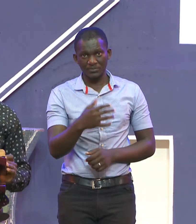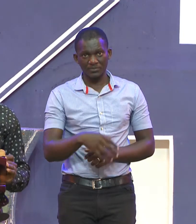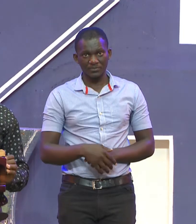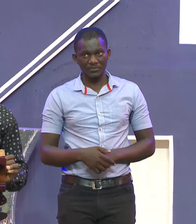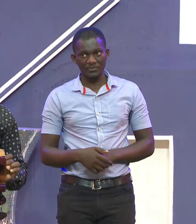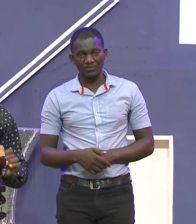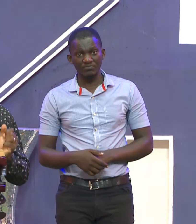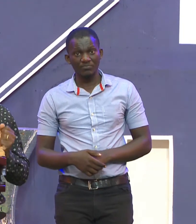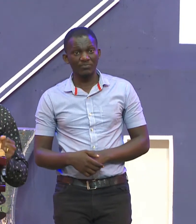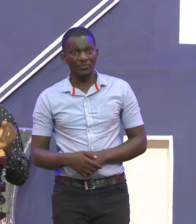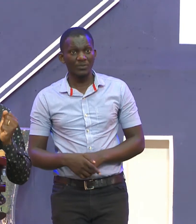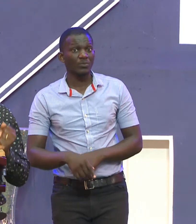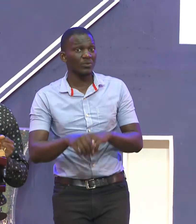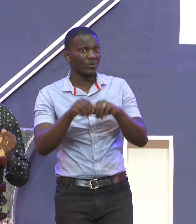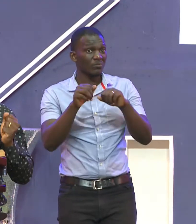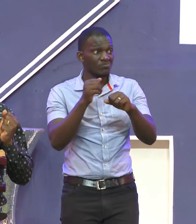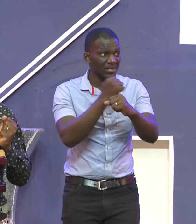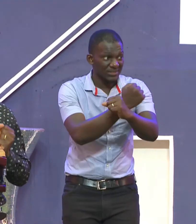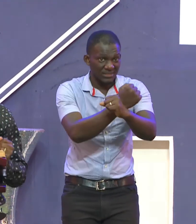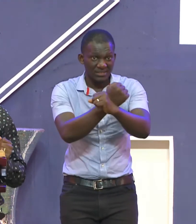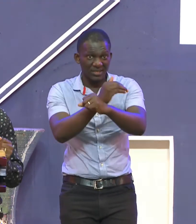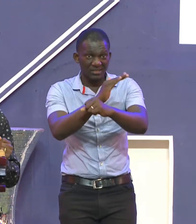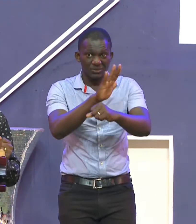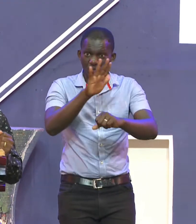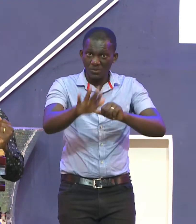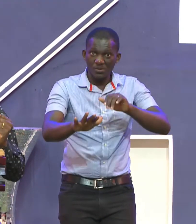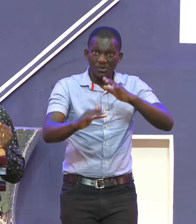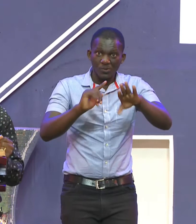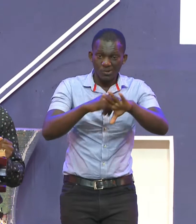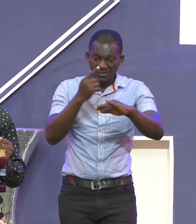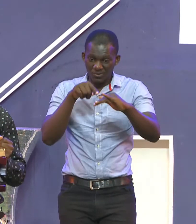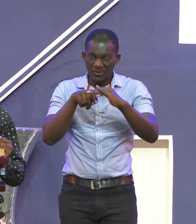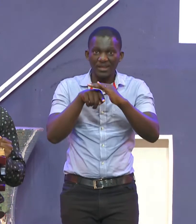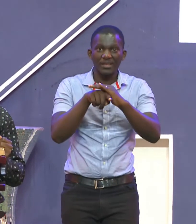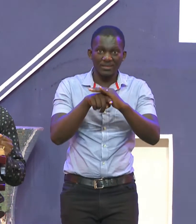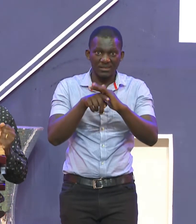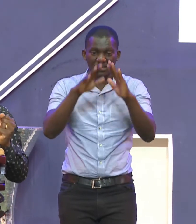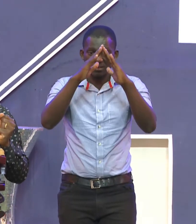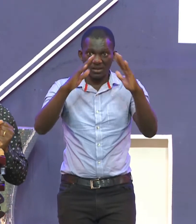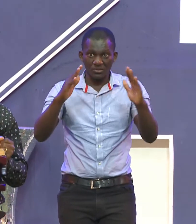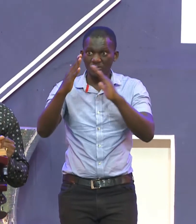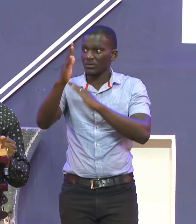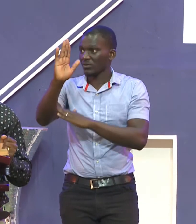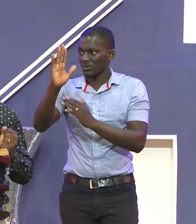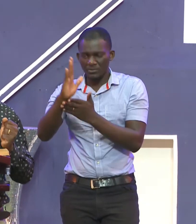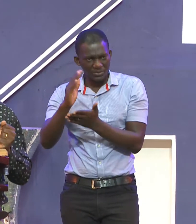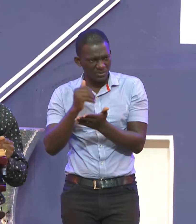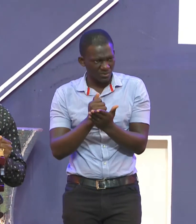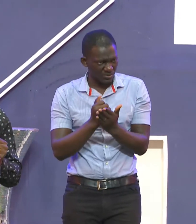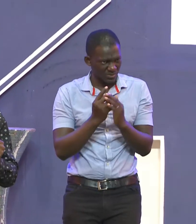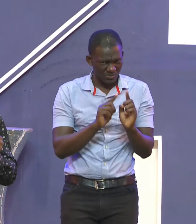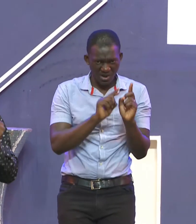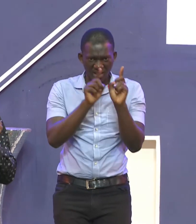kyo bwogendanga mu nyumba ya Katonda. Kubanga okusembera